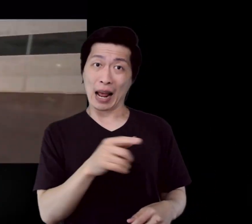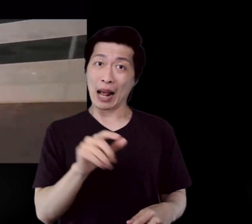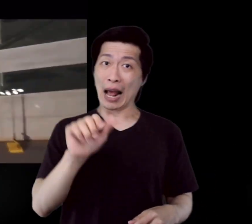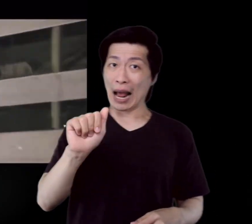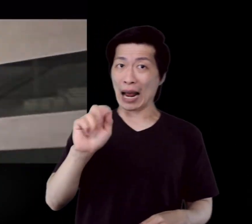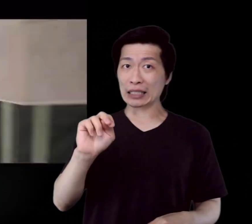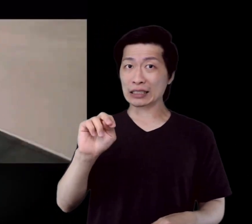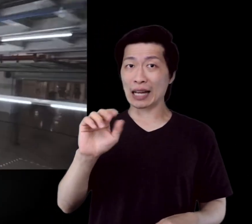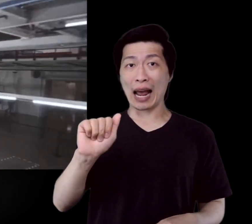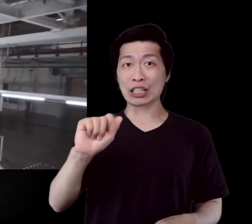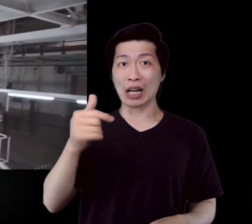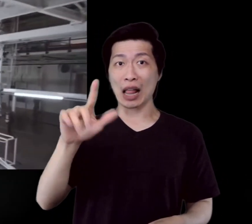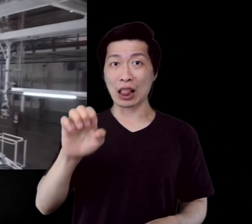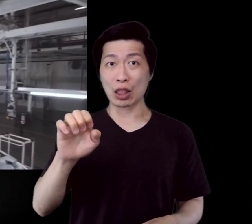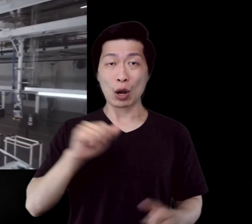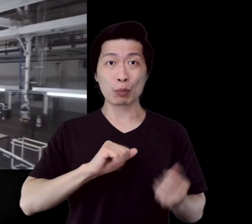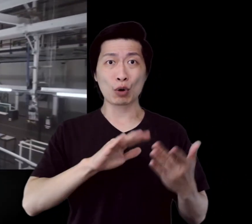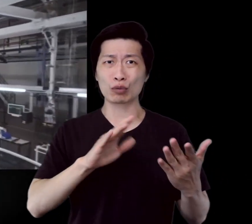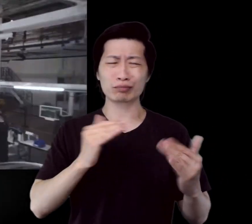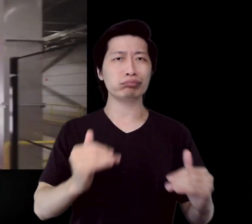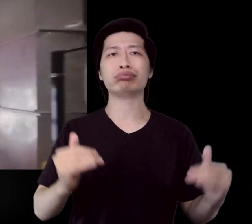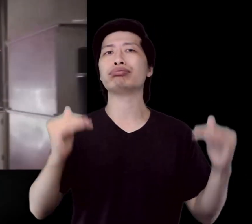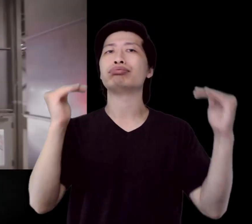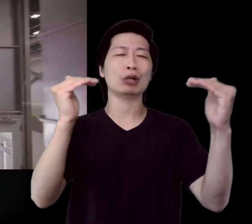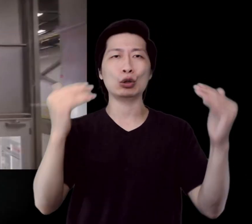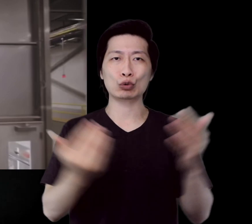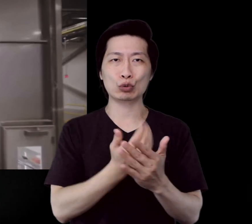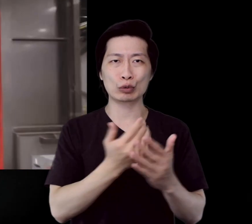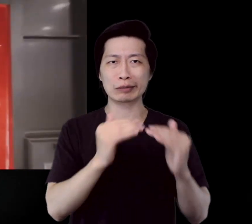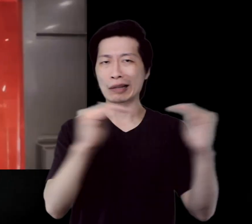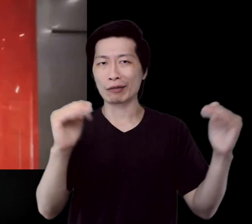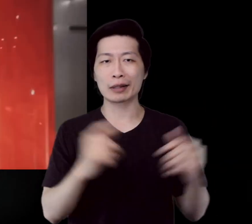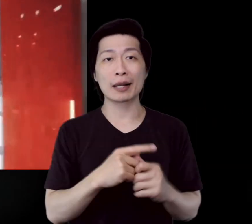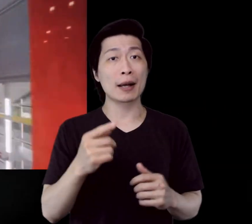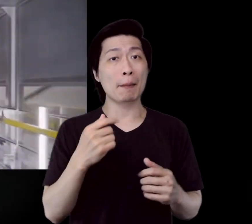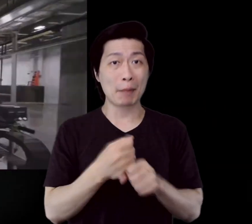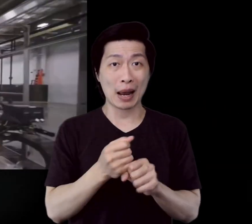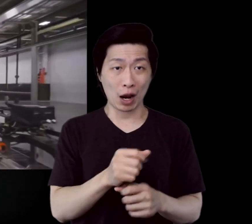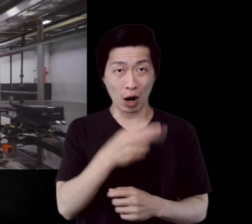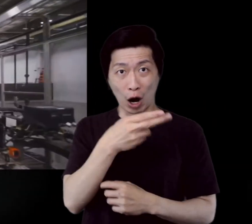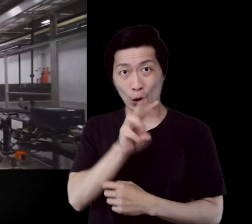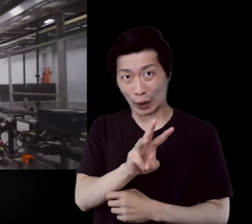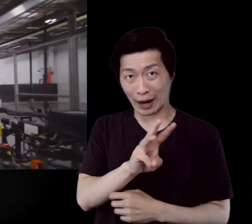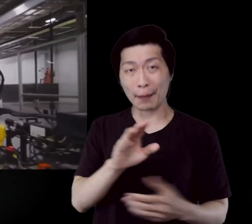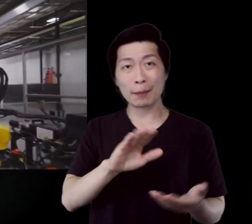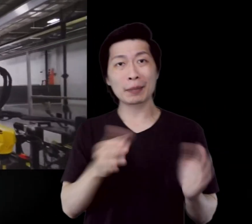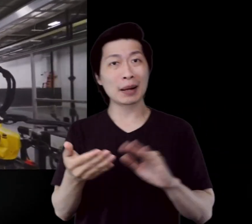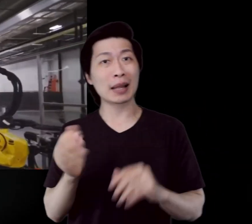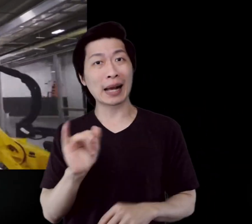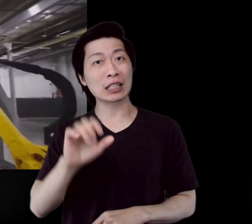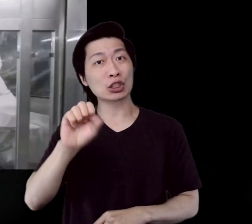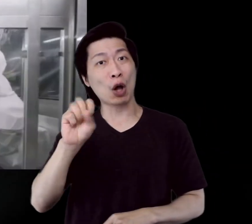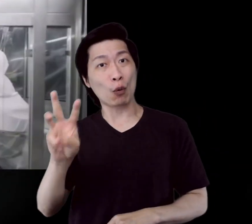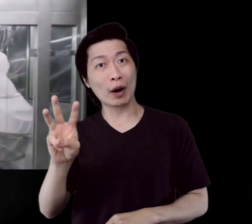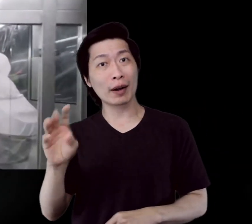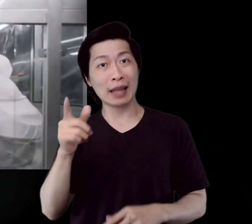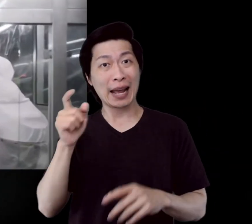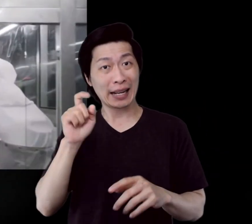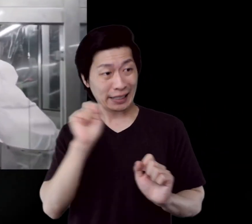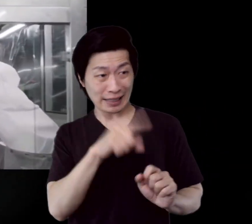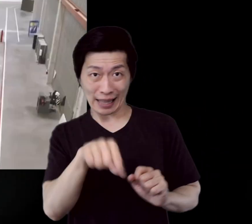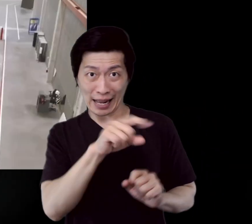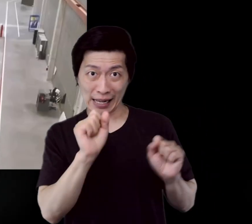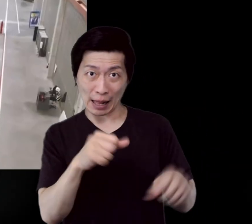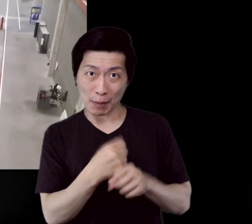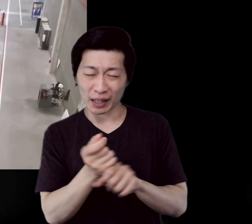to whole new levels. And today, making hardware like software companies are making software. They can make changes on